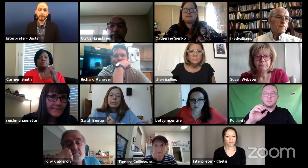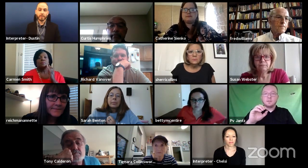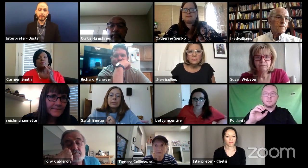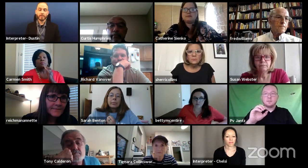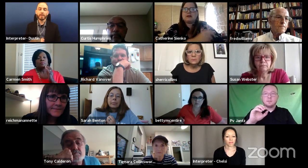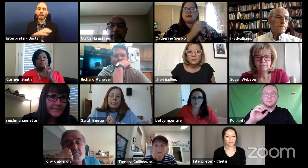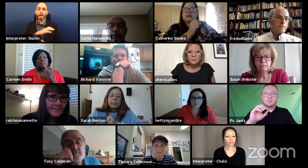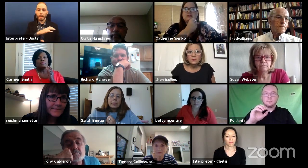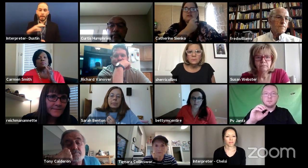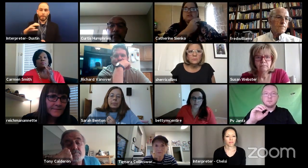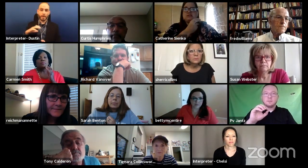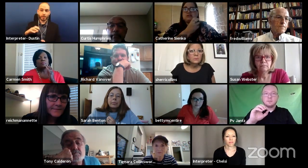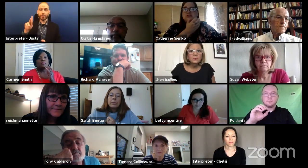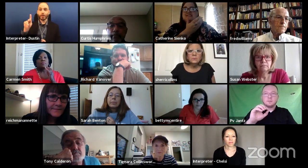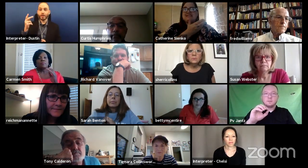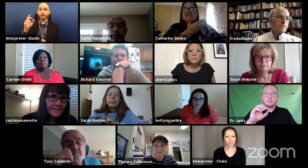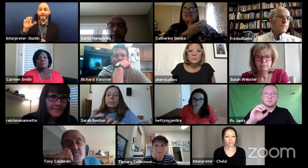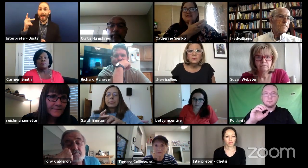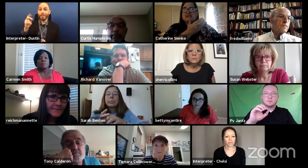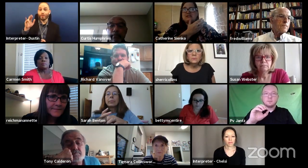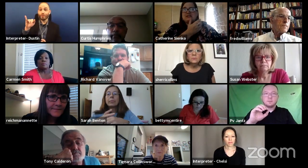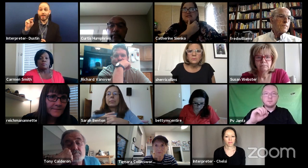Commissioner Catherine Hill.